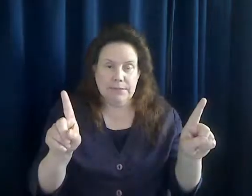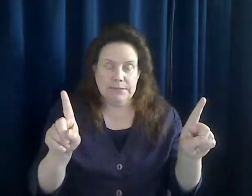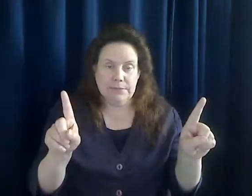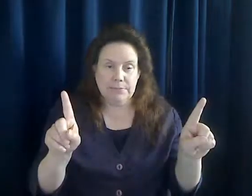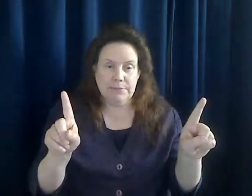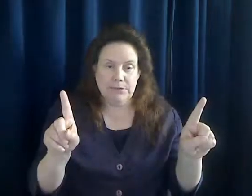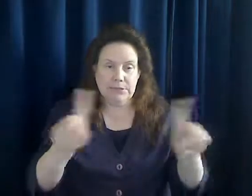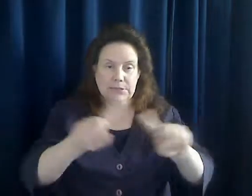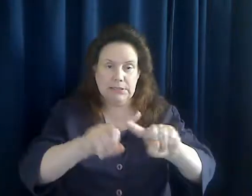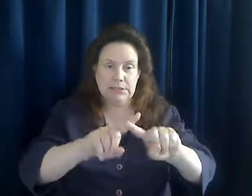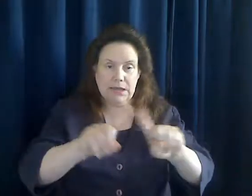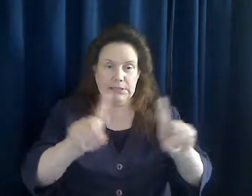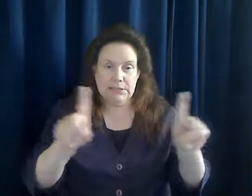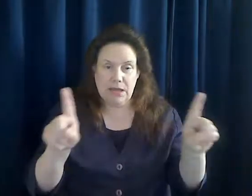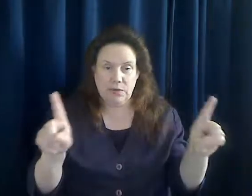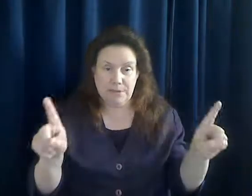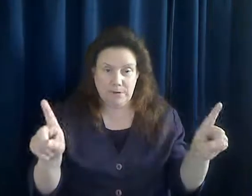but, B-U-T, as in however.